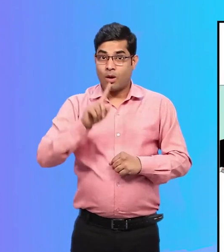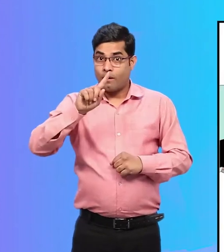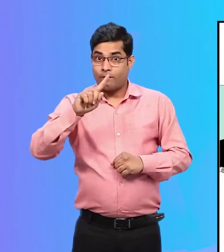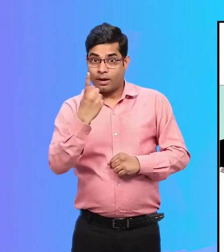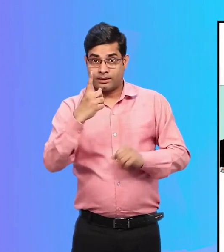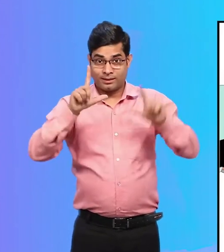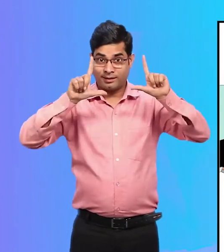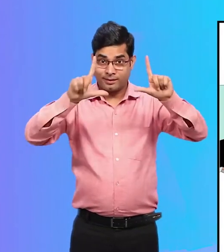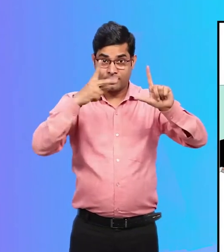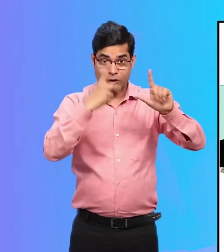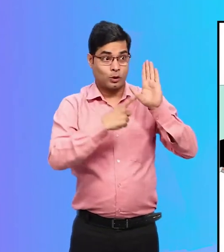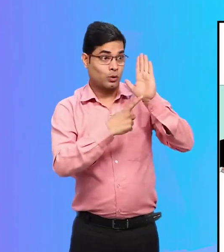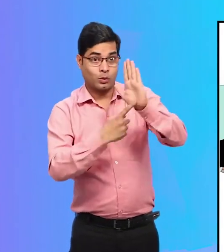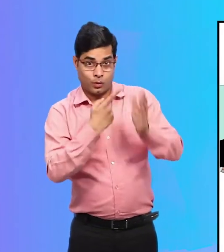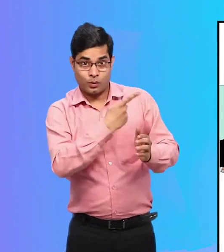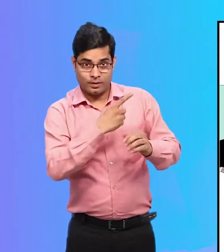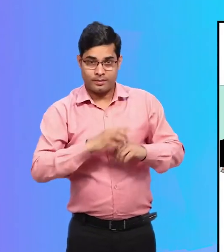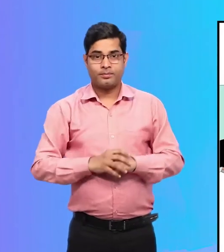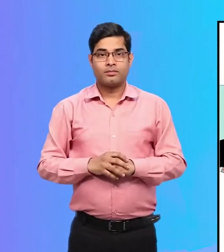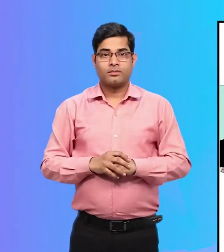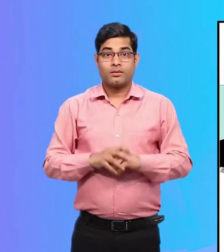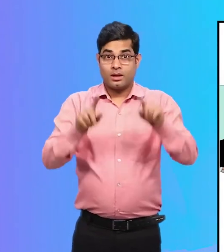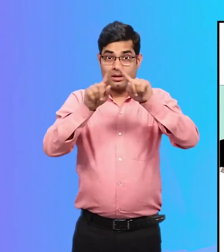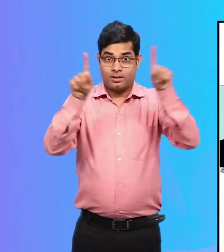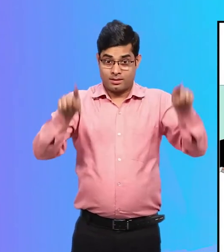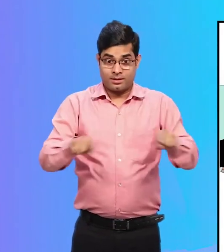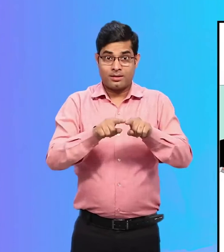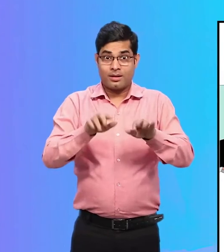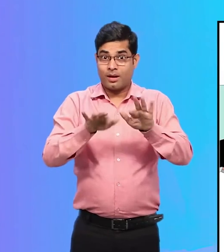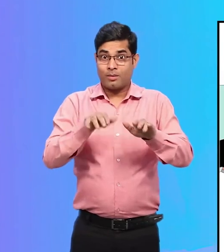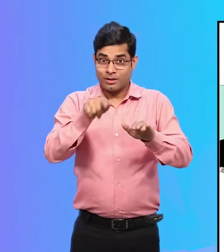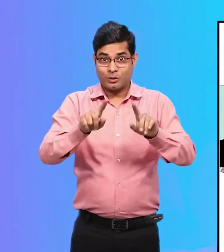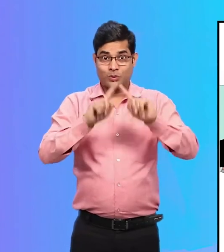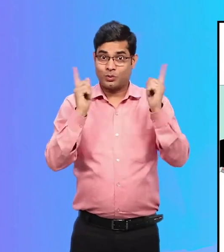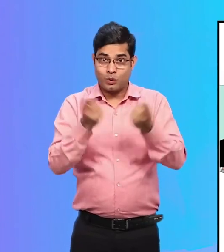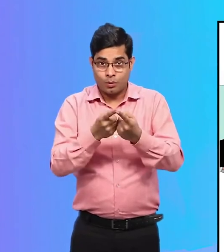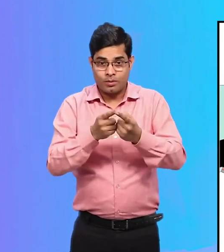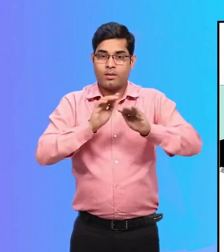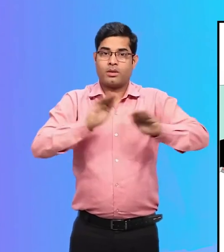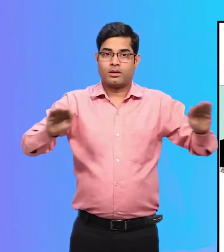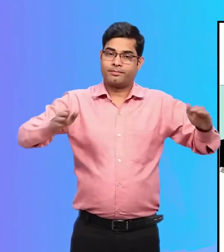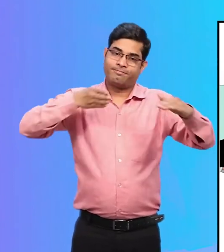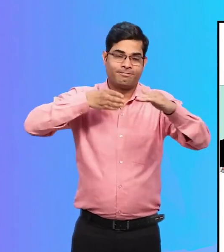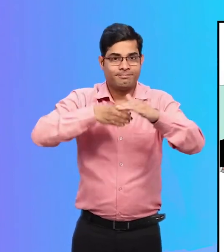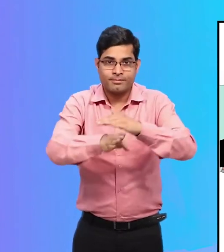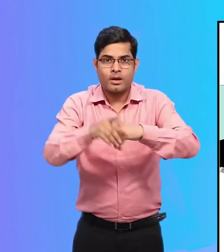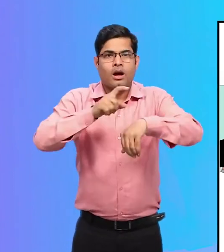The first picture shows the children inside the computer lab while Jyoti ma'am welcomes them after